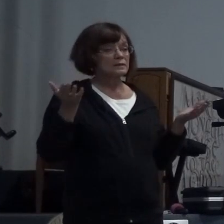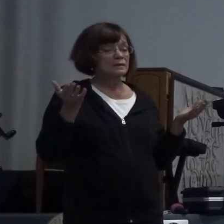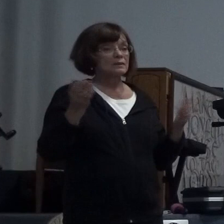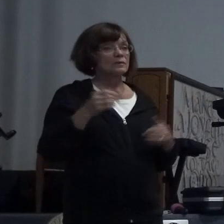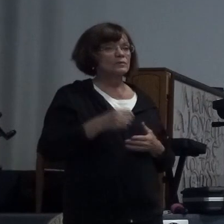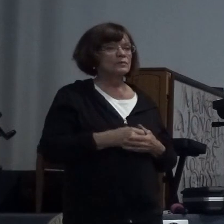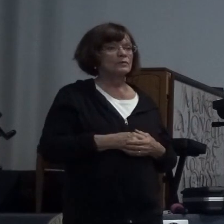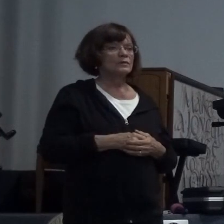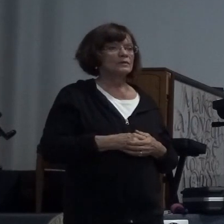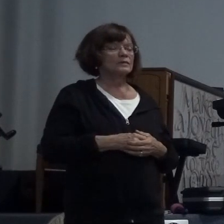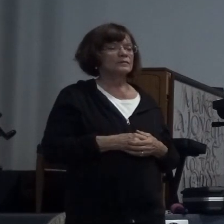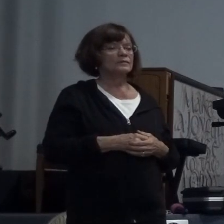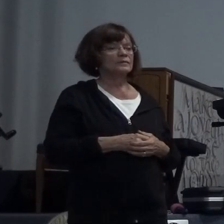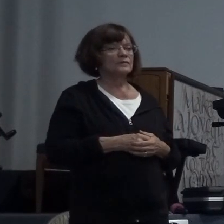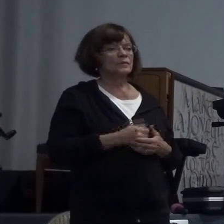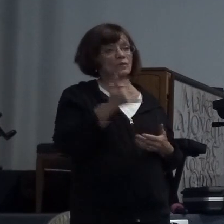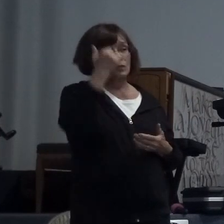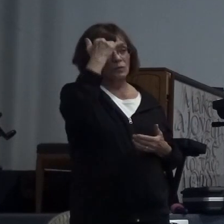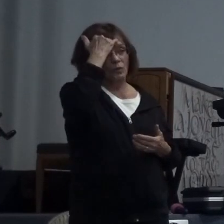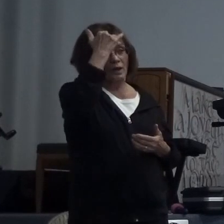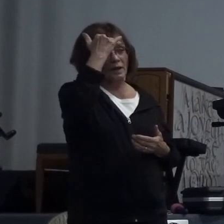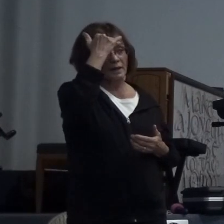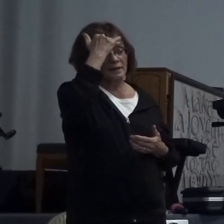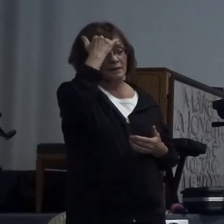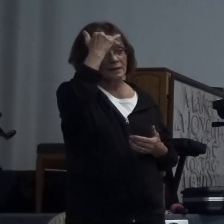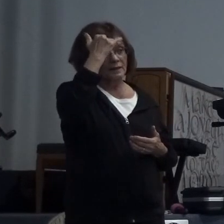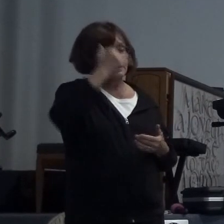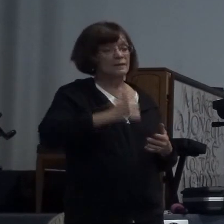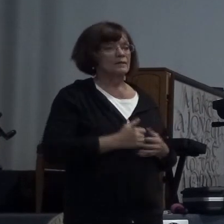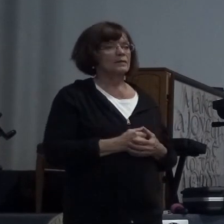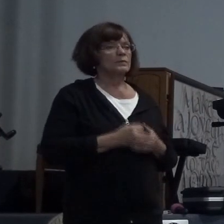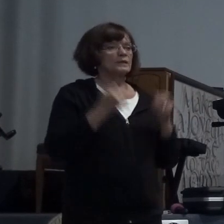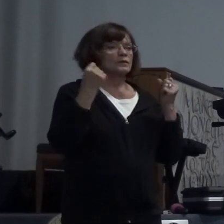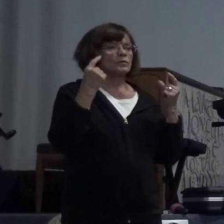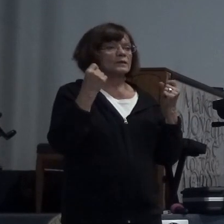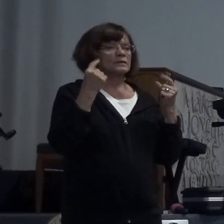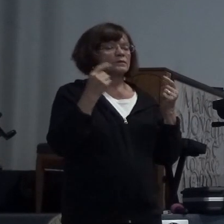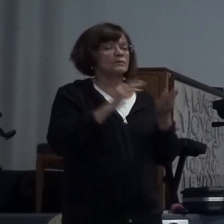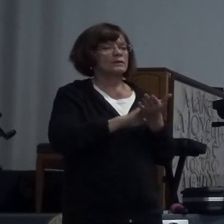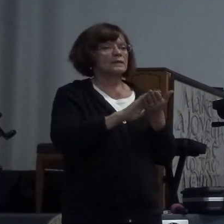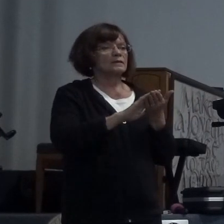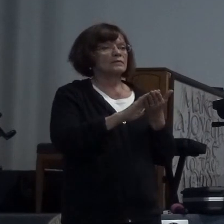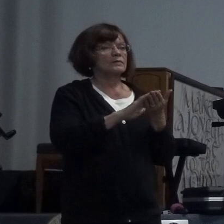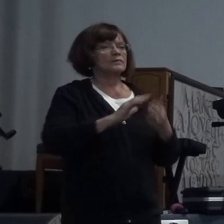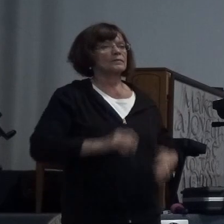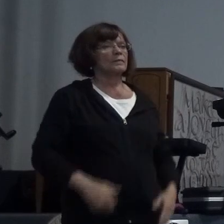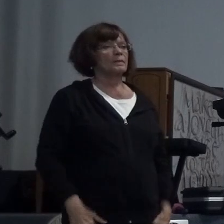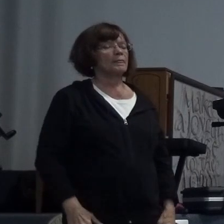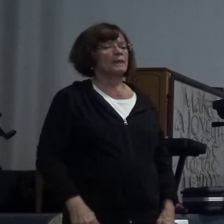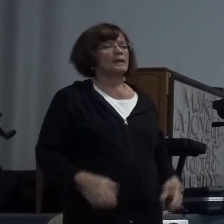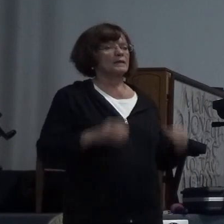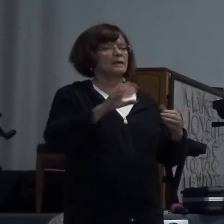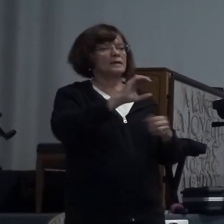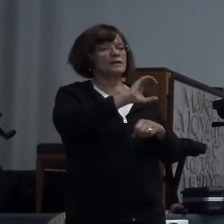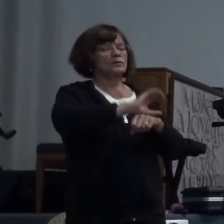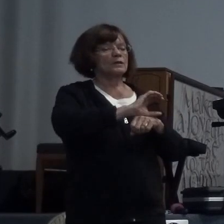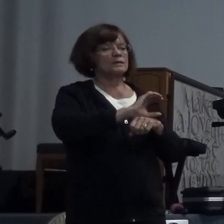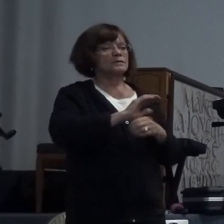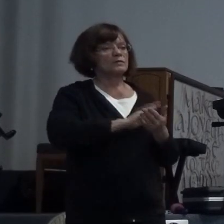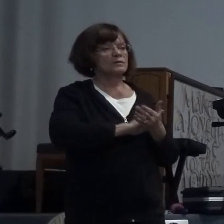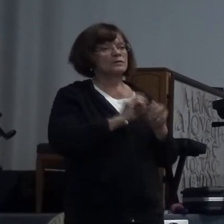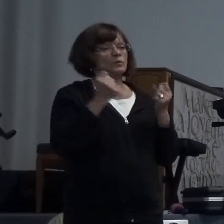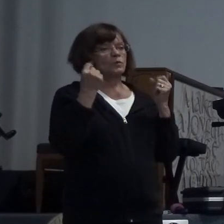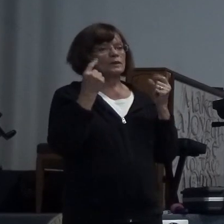We should be quick to forgive anyone, no matter what they do to us. Christ is quick to forgive